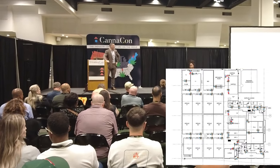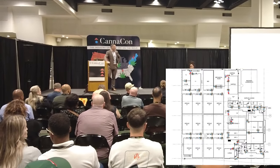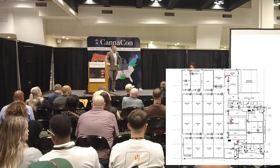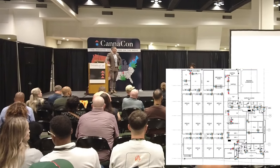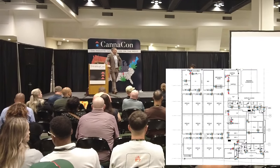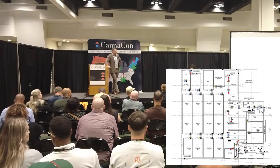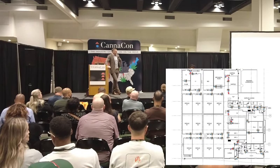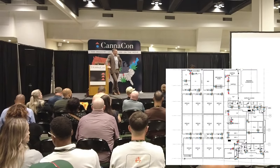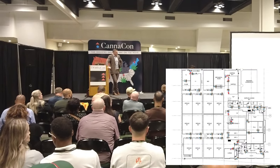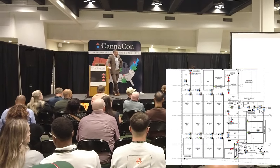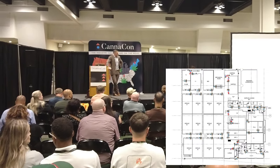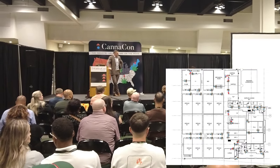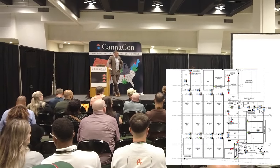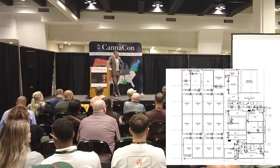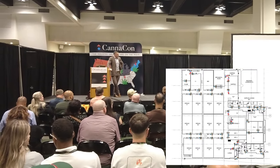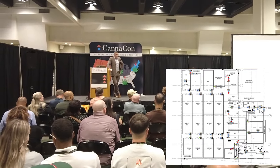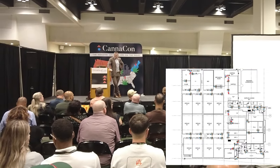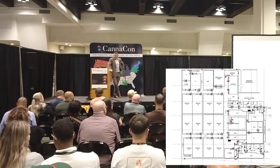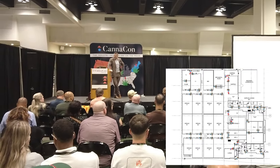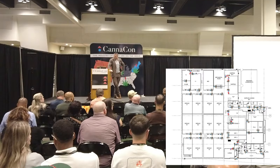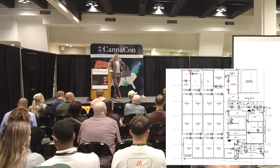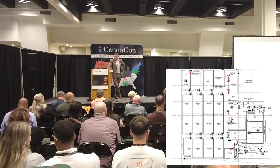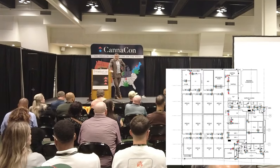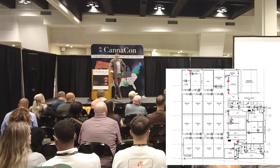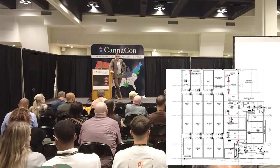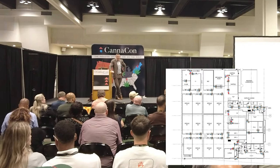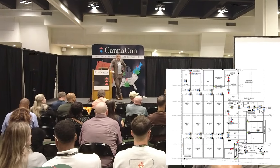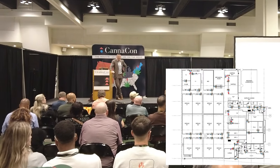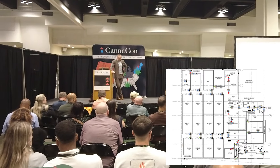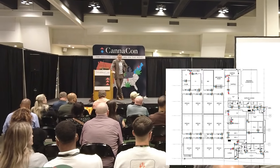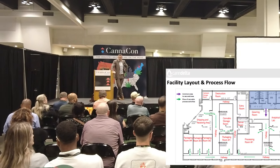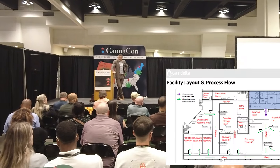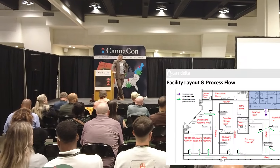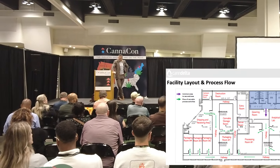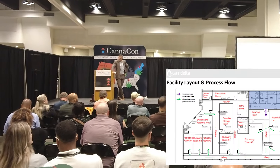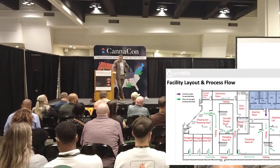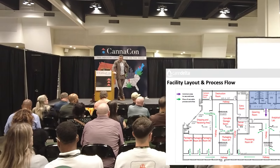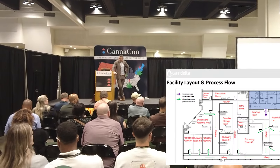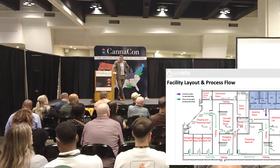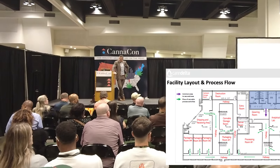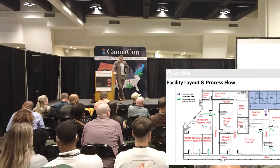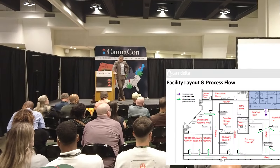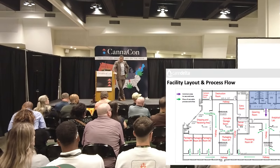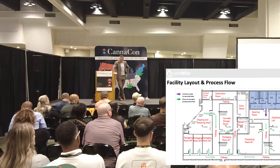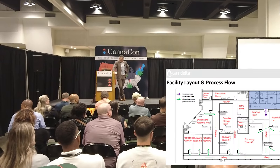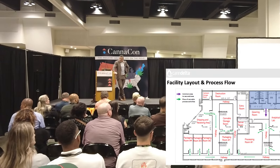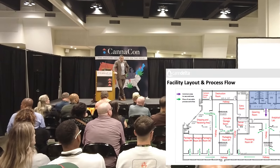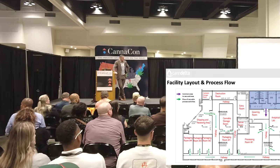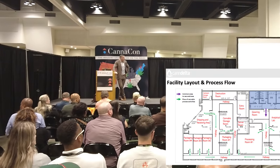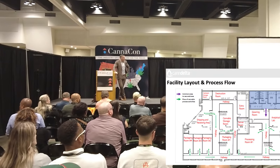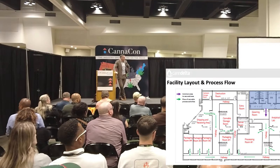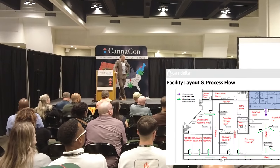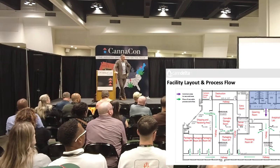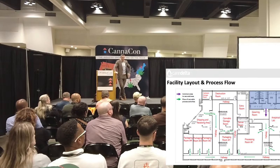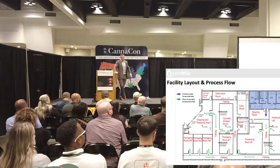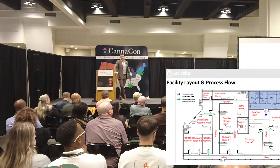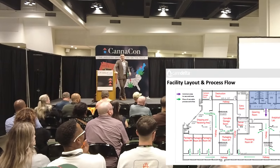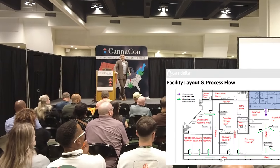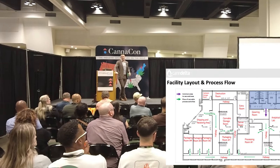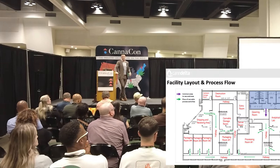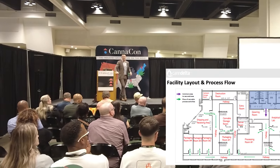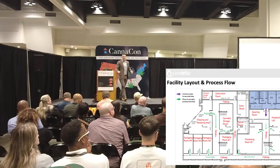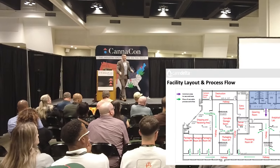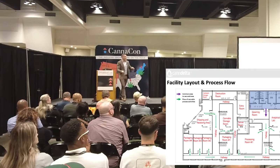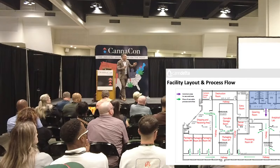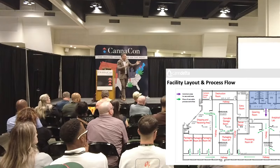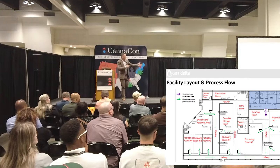Out of control, right? This is a production manufacturing facility. This is showing a process